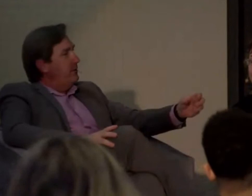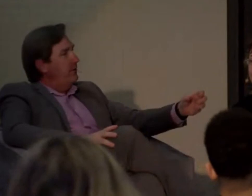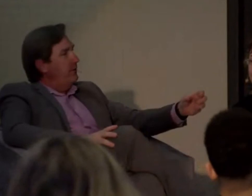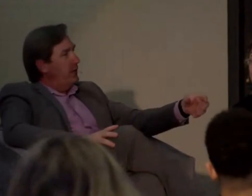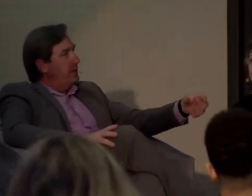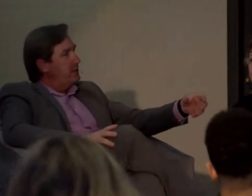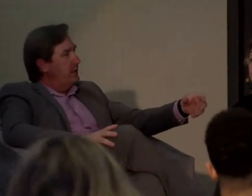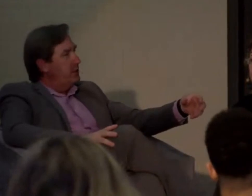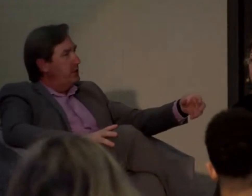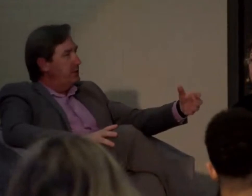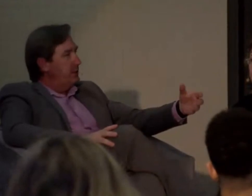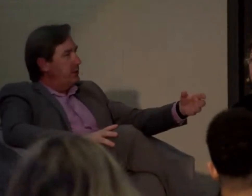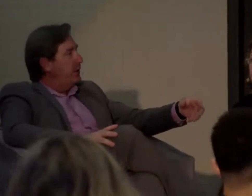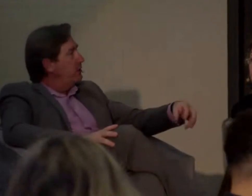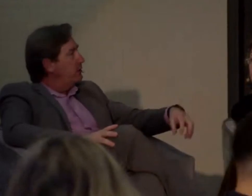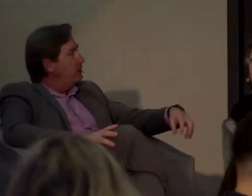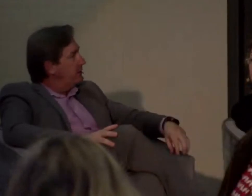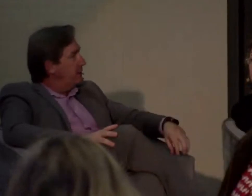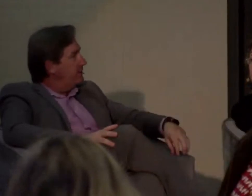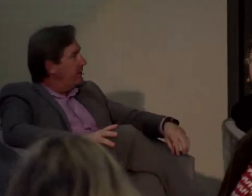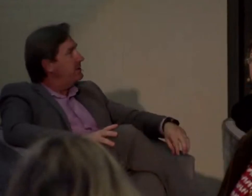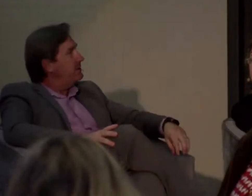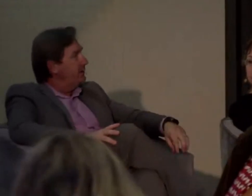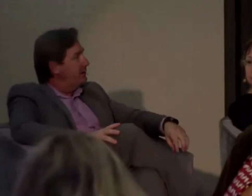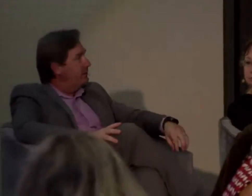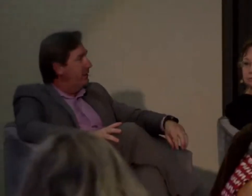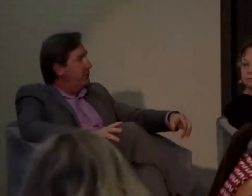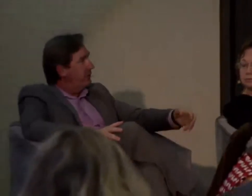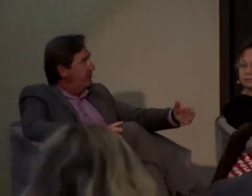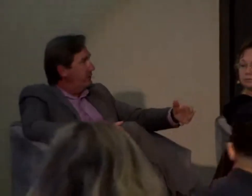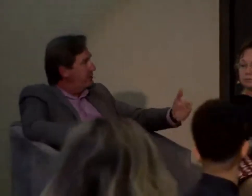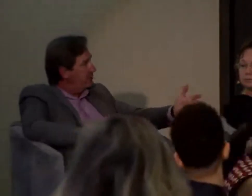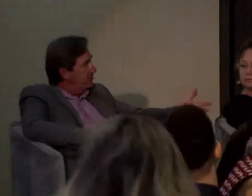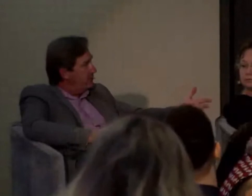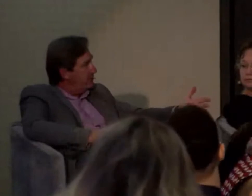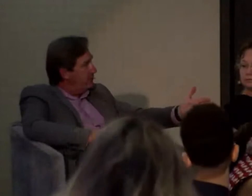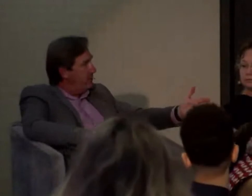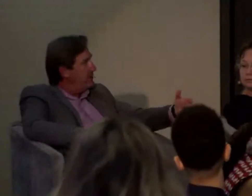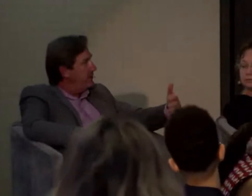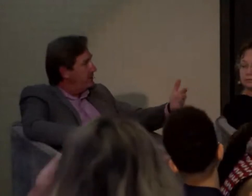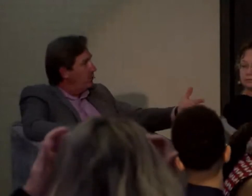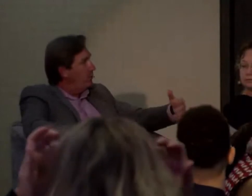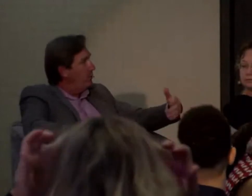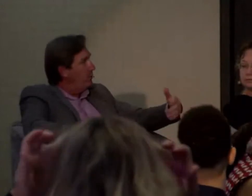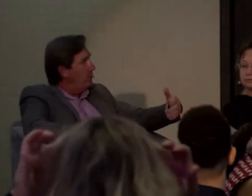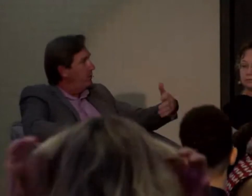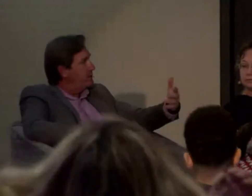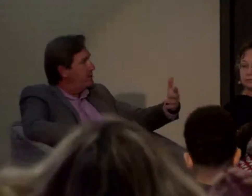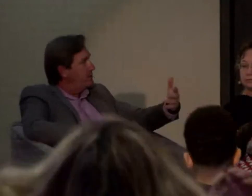if you look at leadership, it's a critical success factor in every facet. It's not just public sector; it's